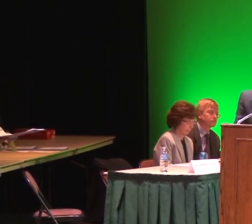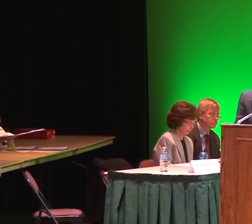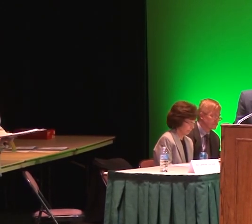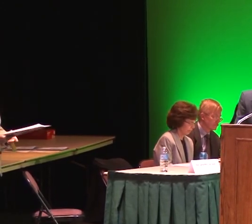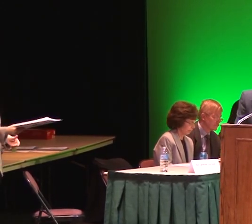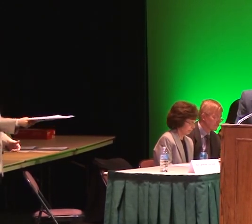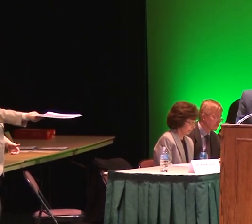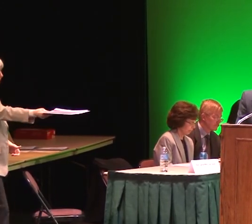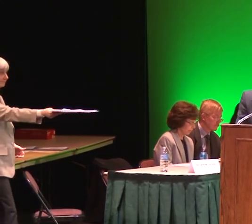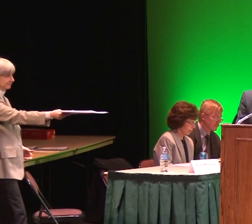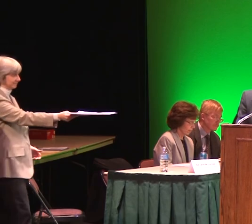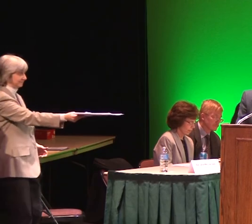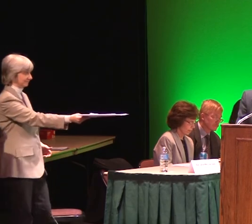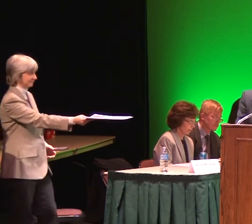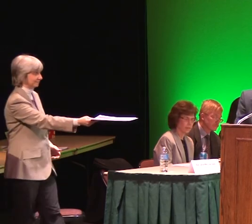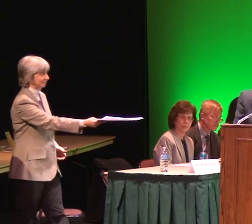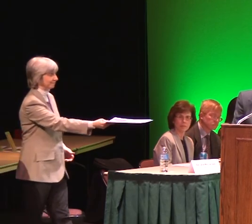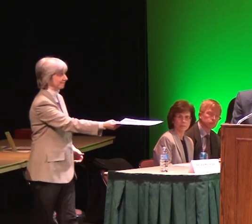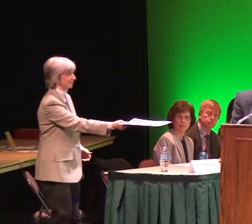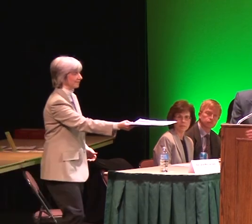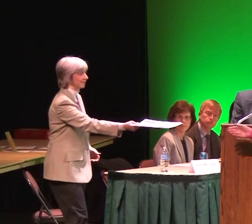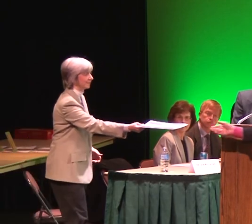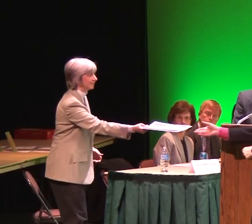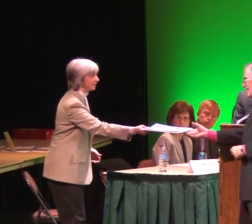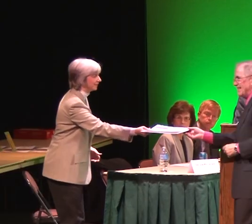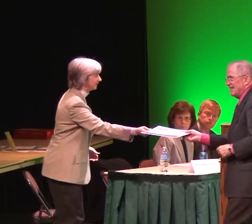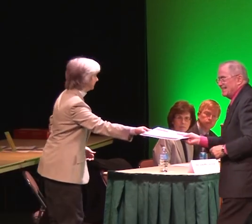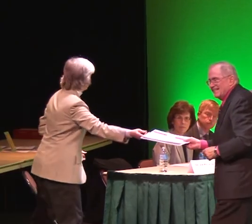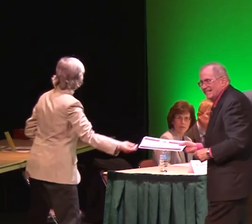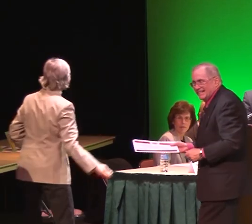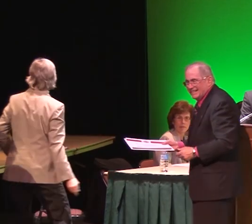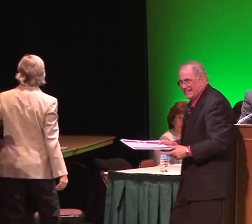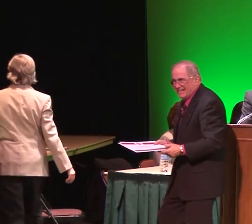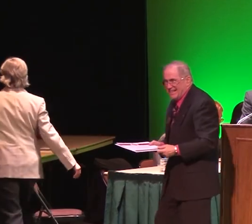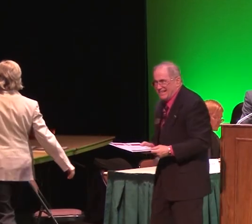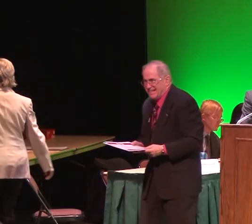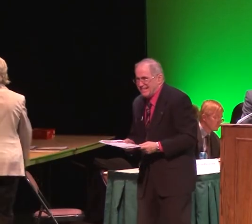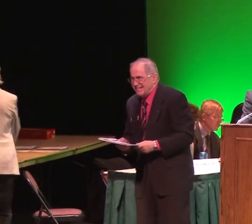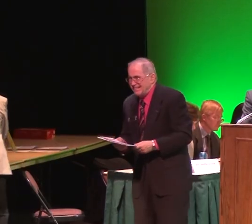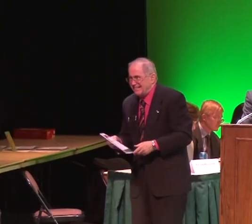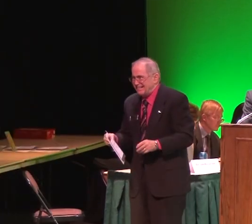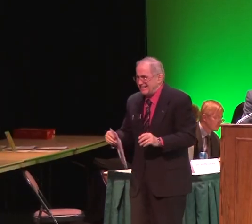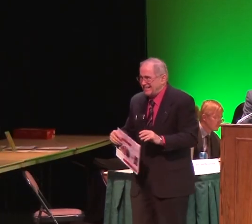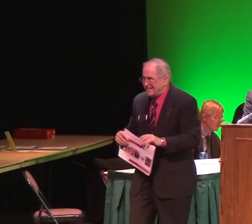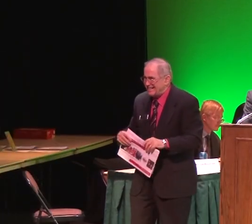Hannah A. Blackwell from Friedman Middle School.